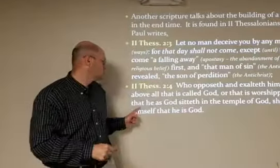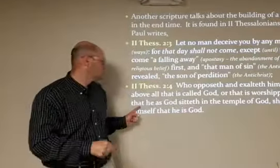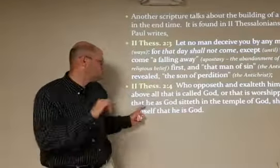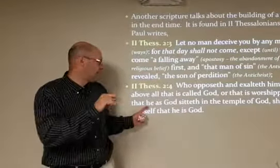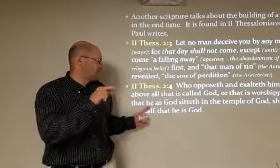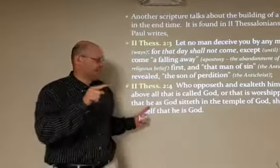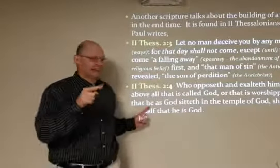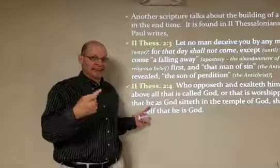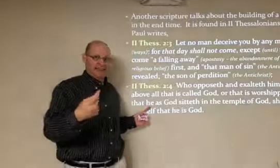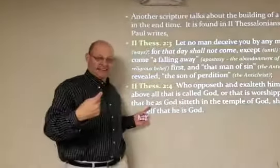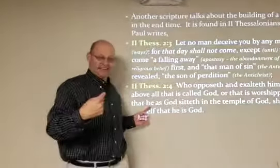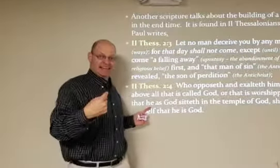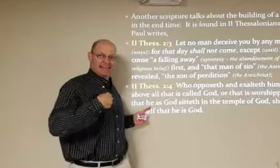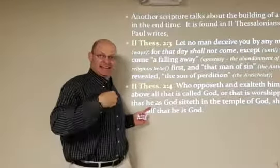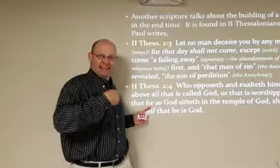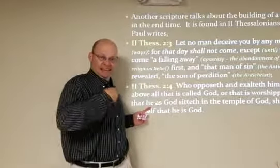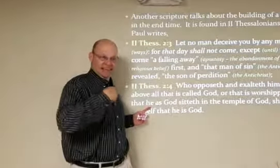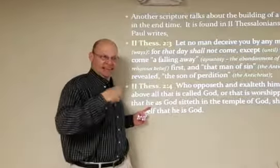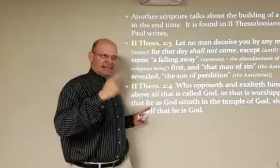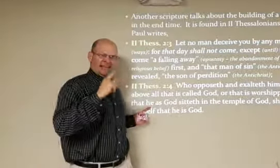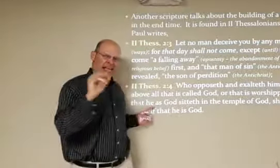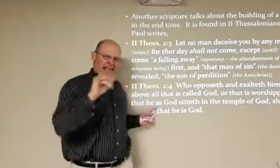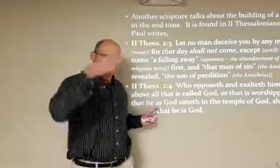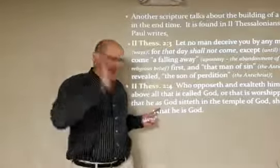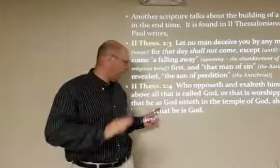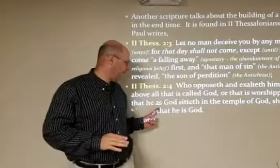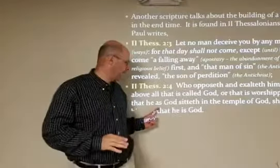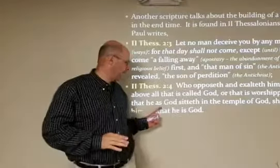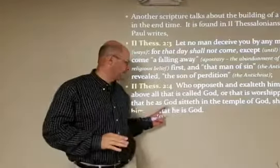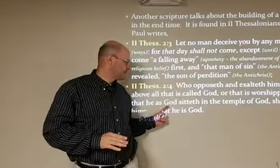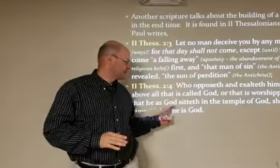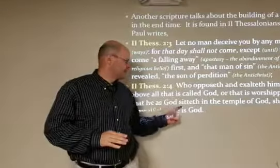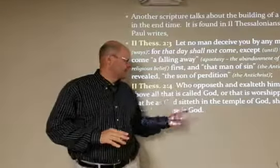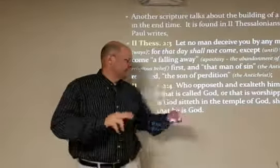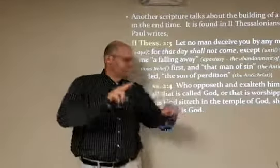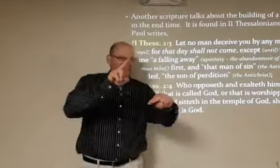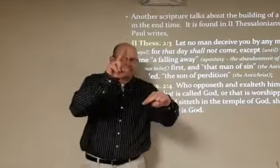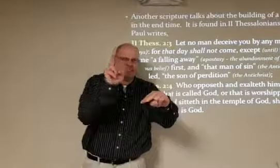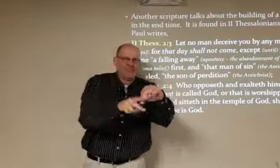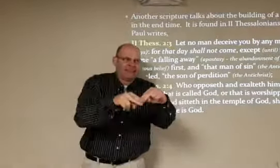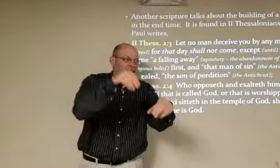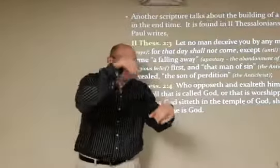saying, "Or that is worshipped, so that he as God sitteth in the temple of God."